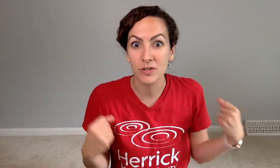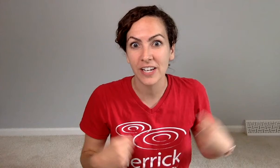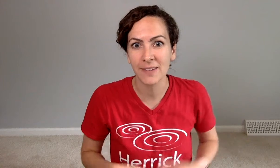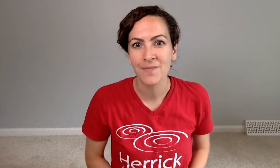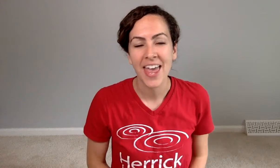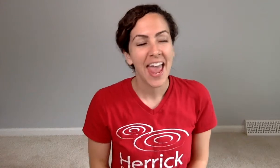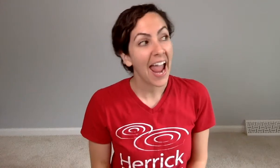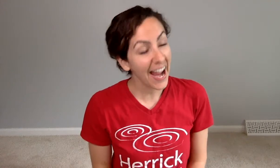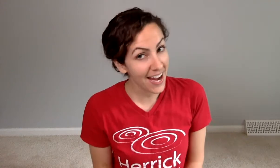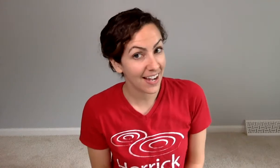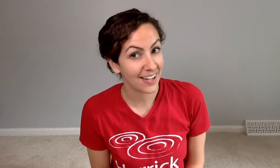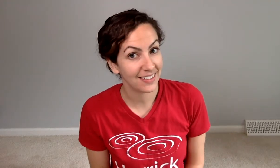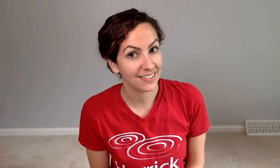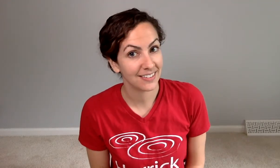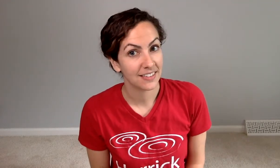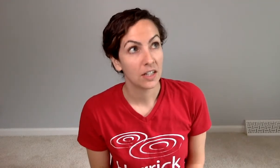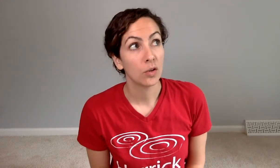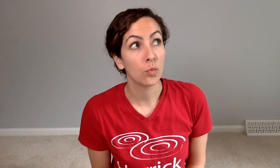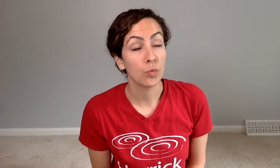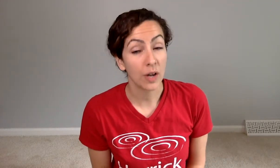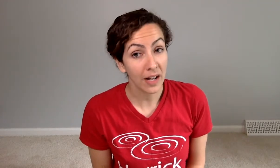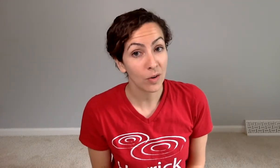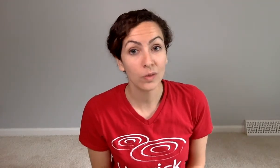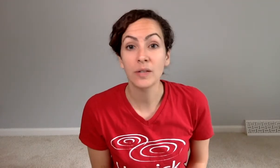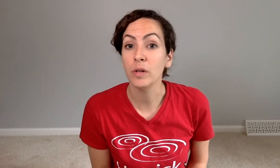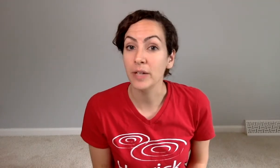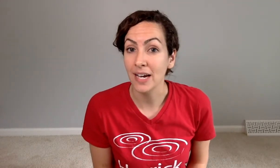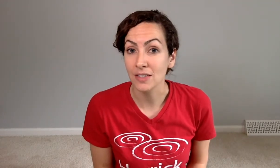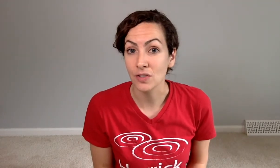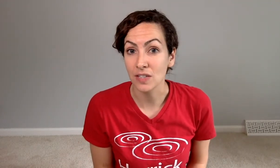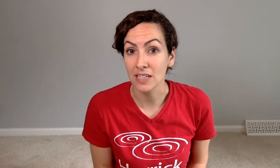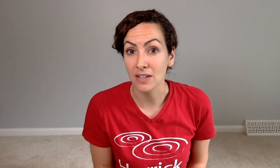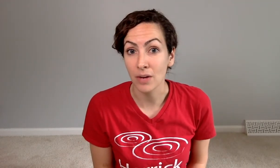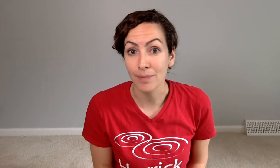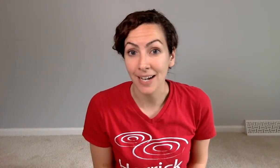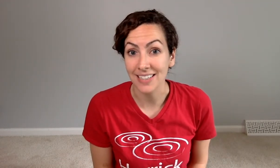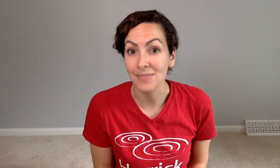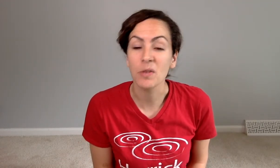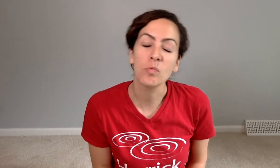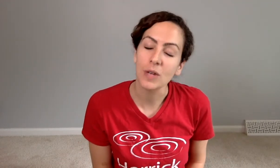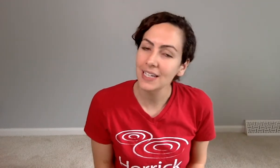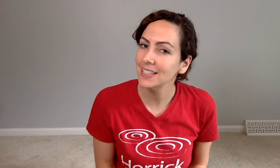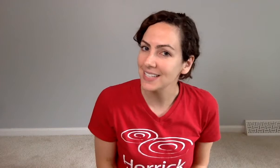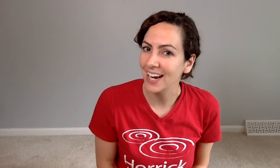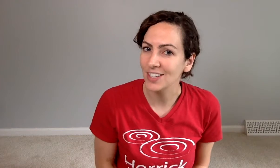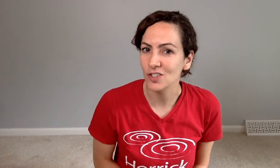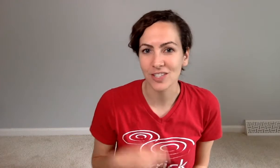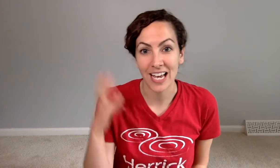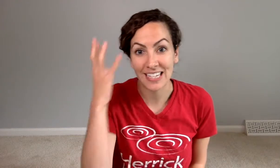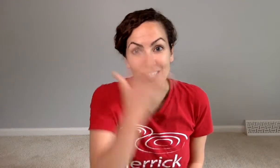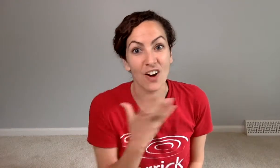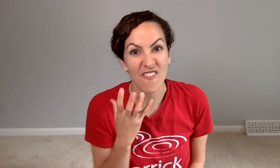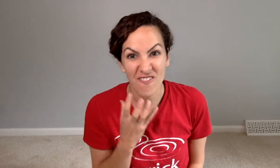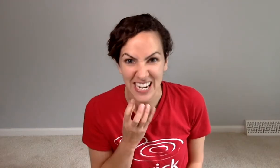moving. And not only will we exercise our bodies, but we get to exercise our